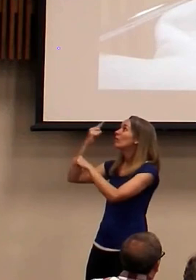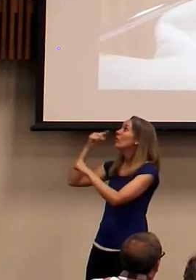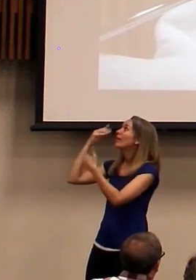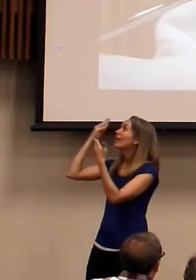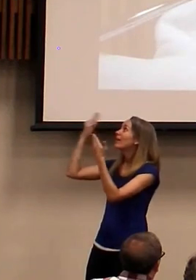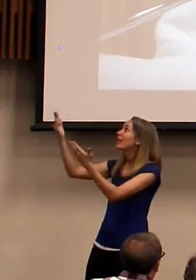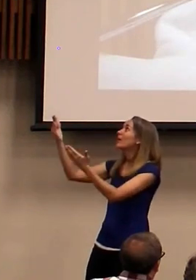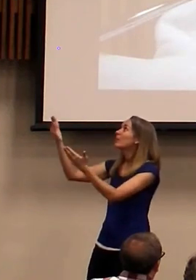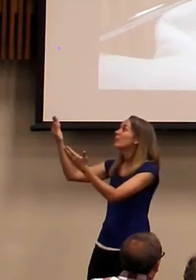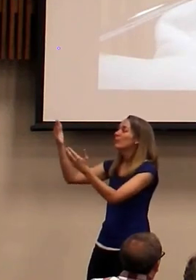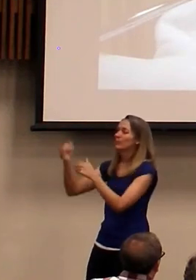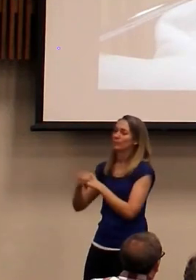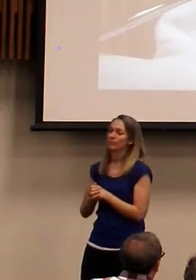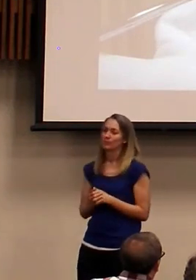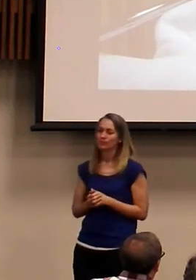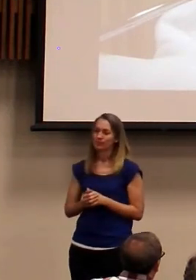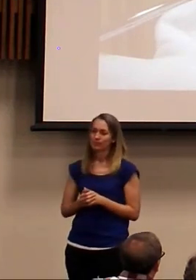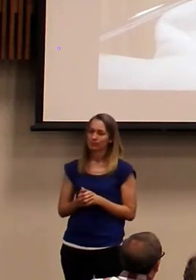Needed ministry.